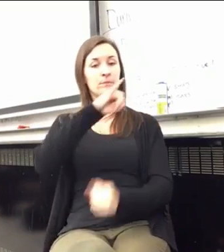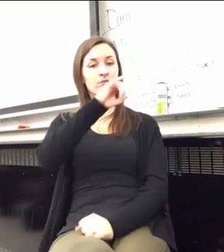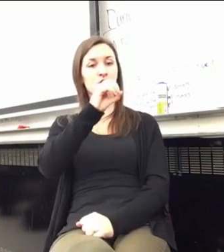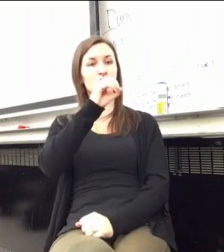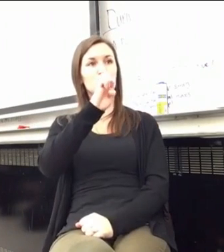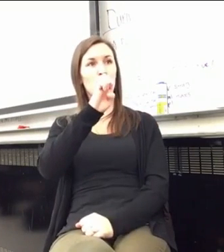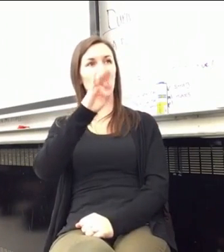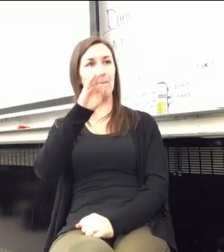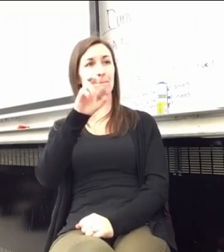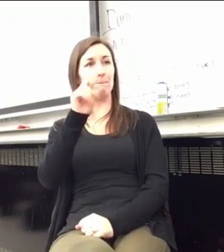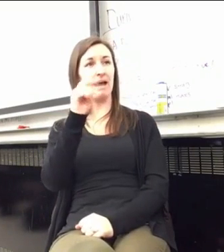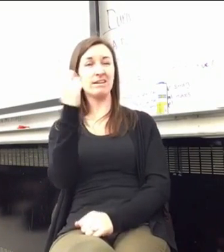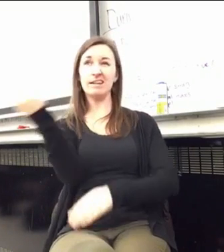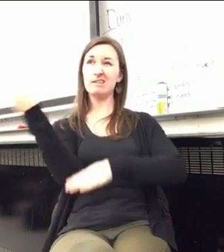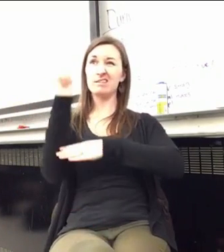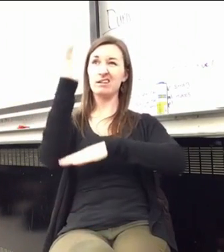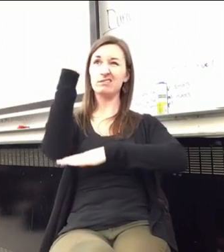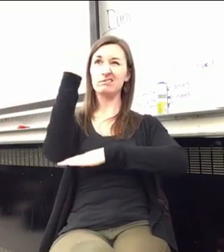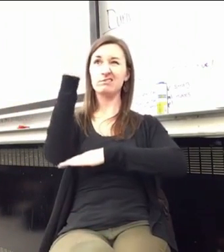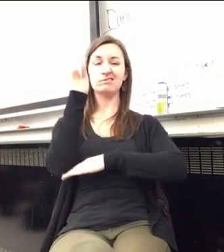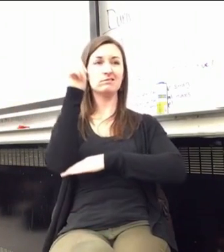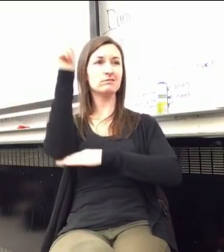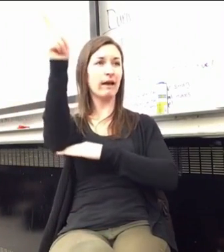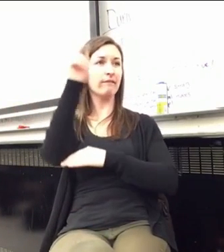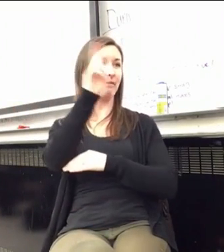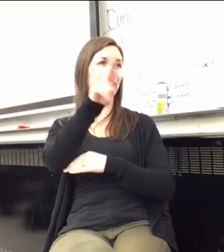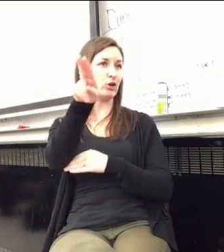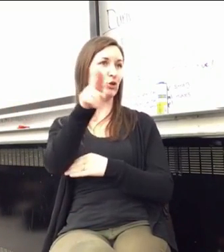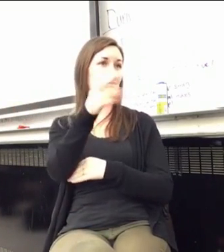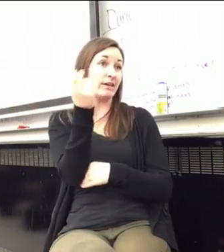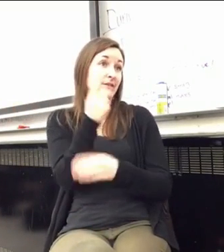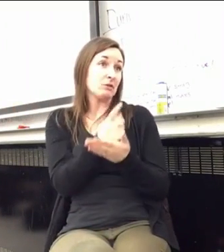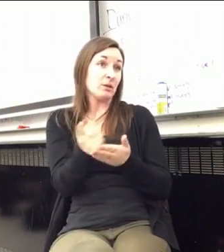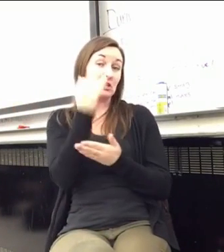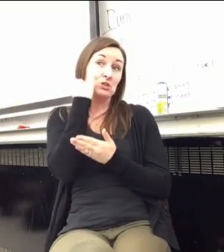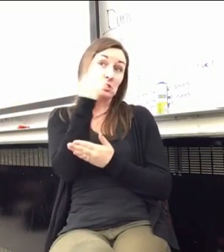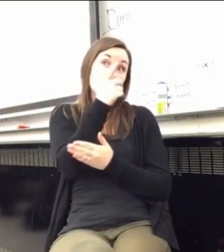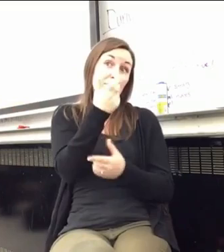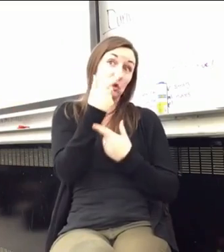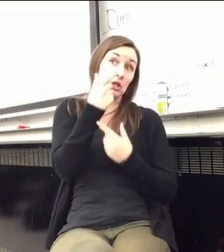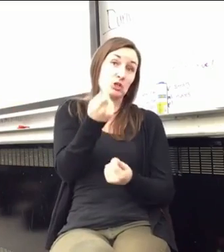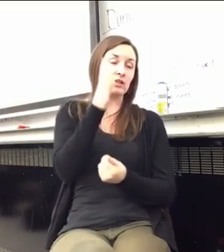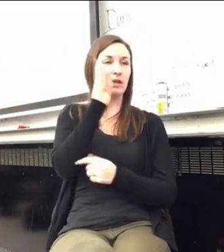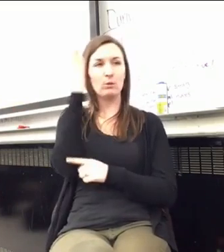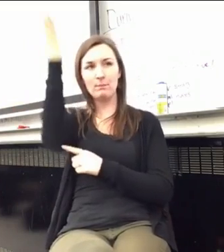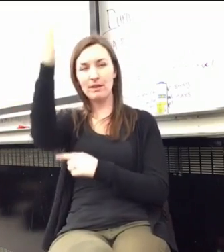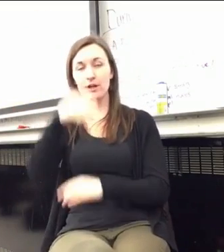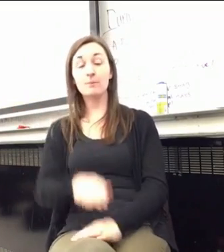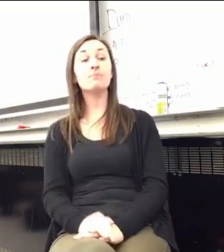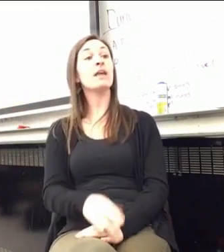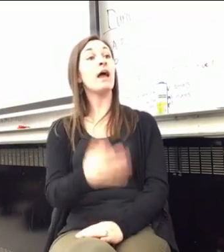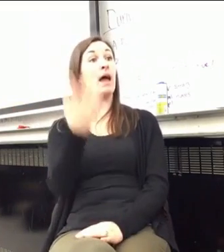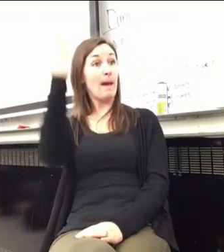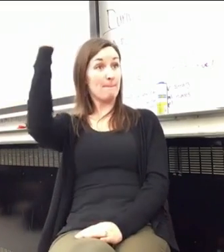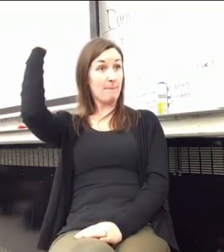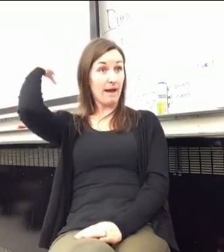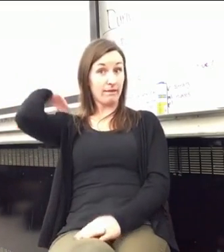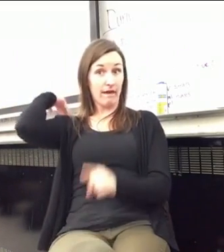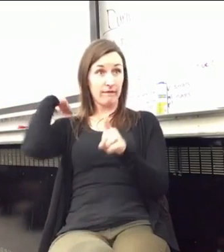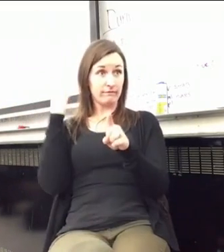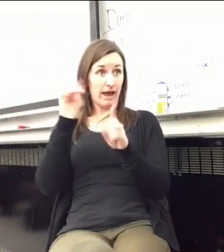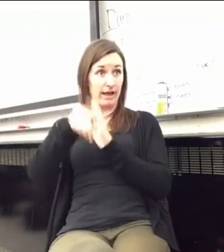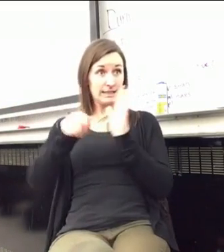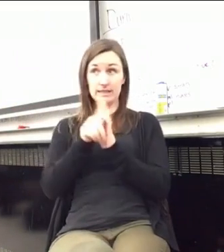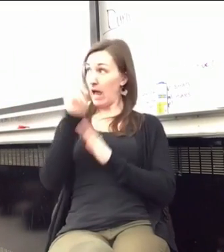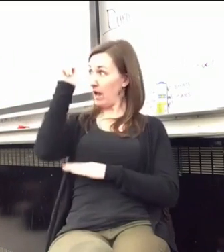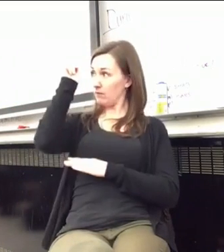he's going to come do a speaker thing probably at the Huntsman Center. I didn't look into it, but if you're interested. Well, back then, they did not have a pension